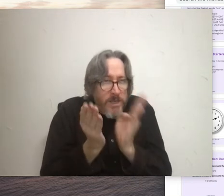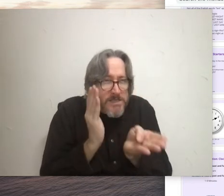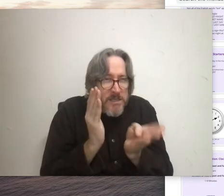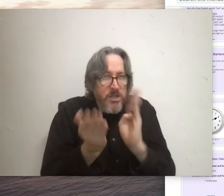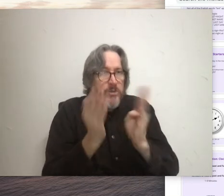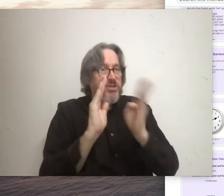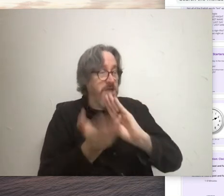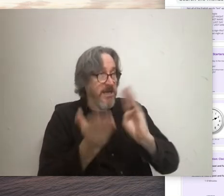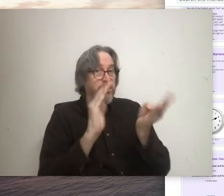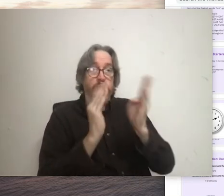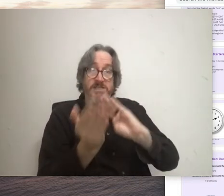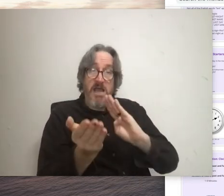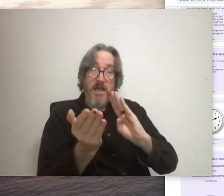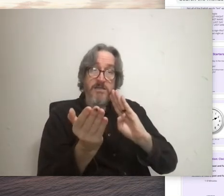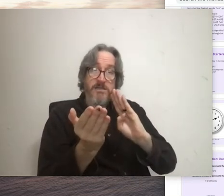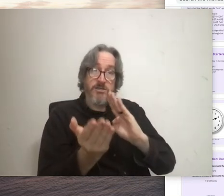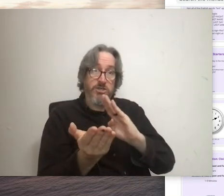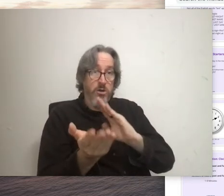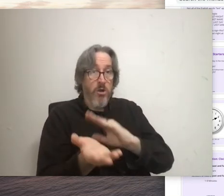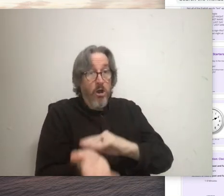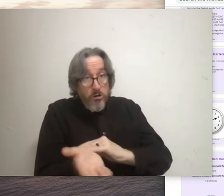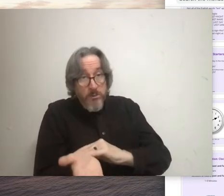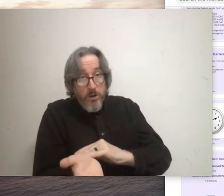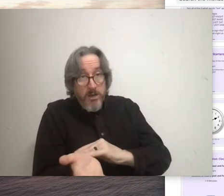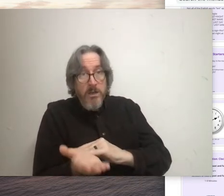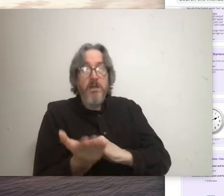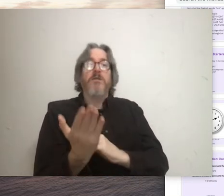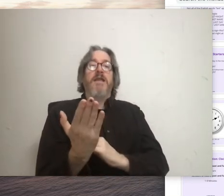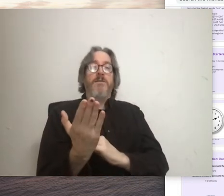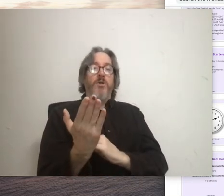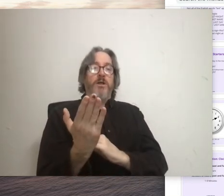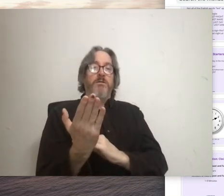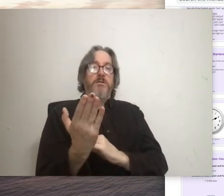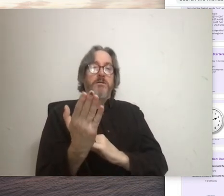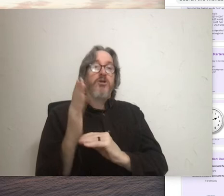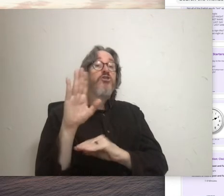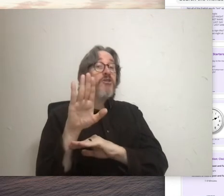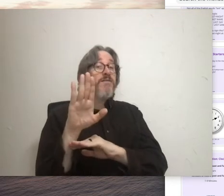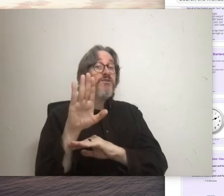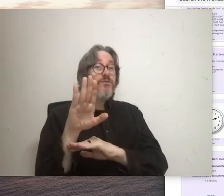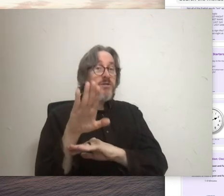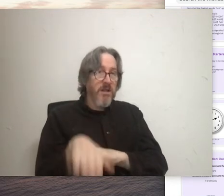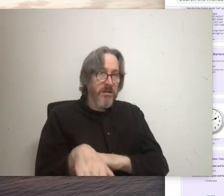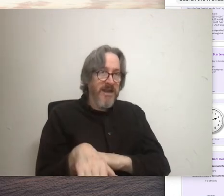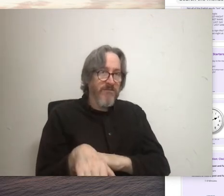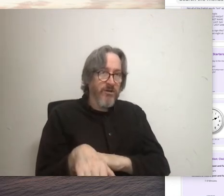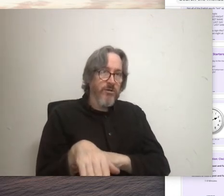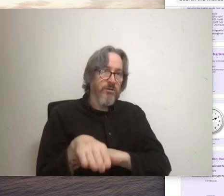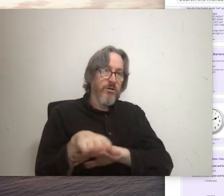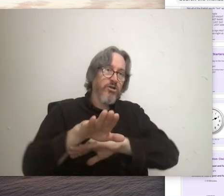can twist, you can change those signs to show early morning, late morning, early afternoon,